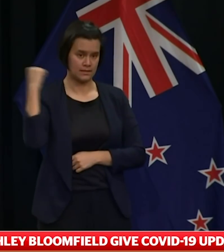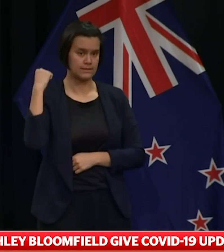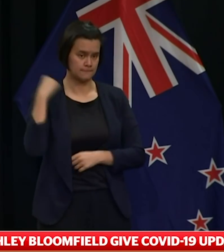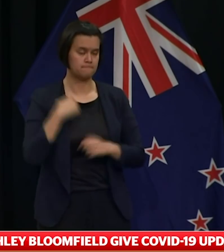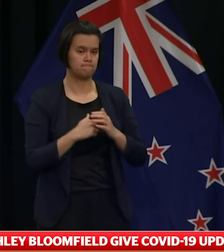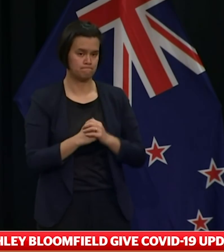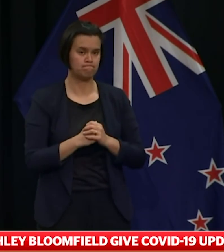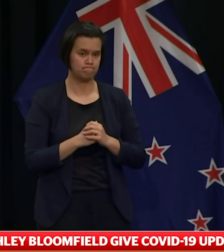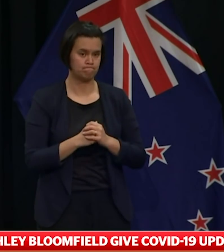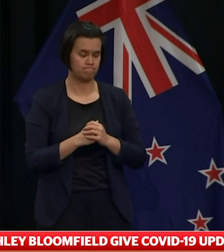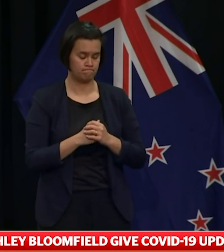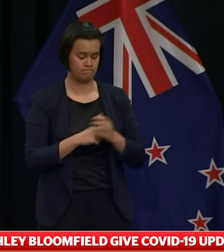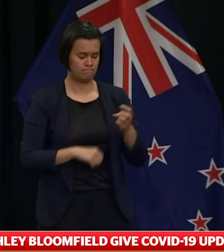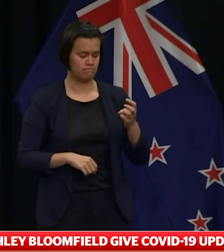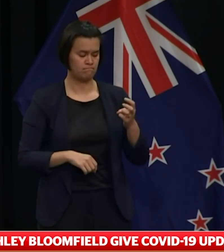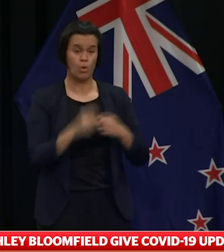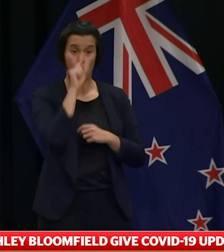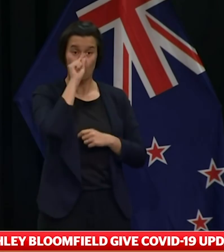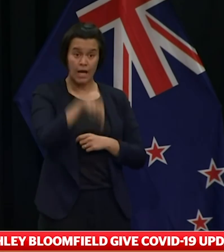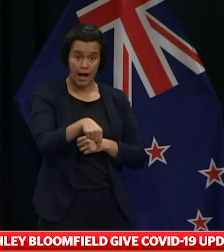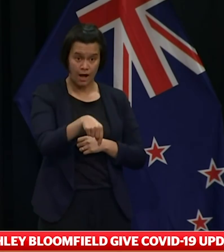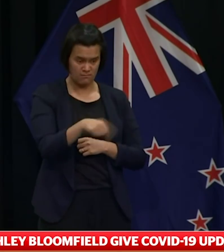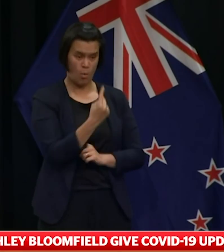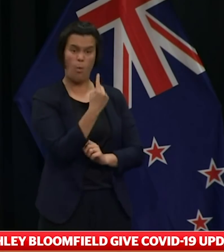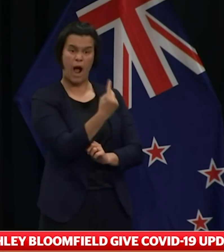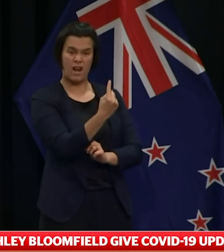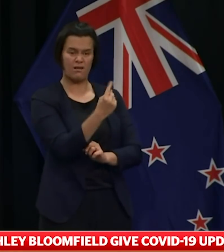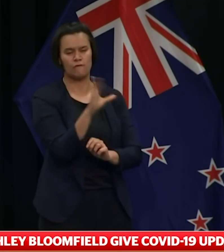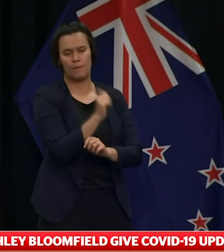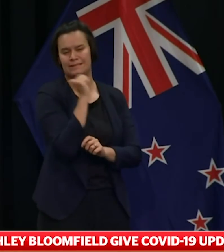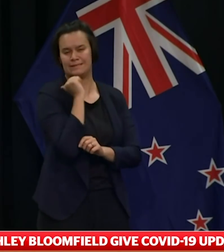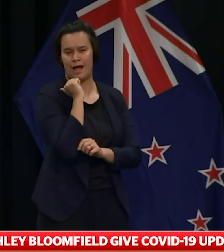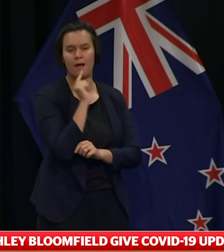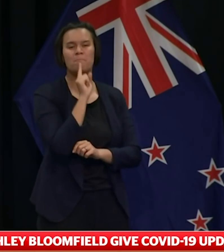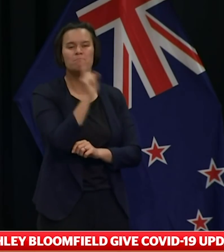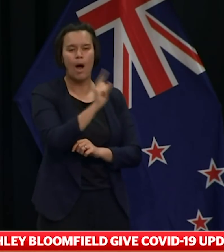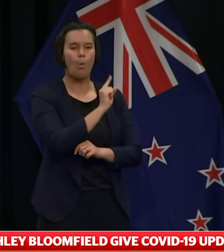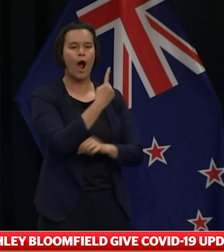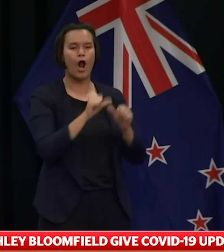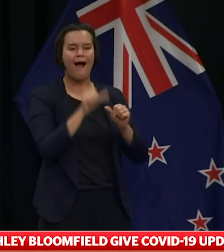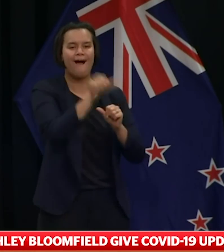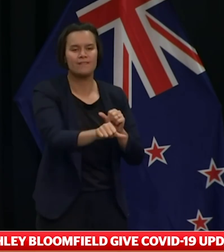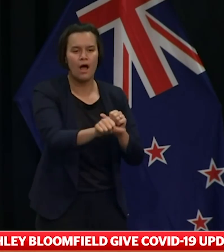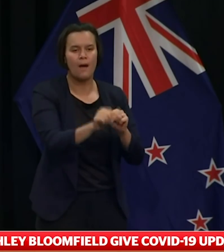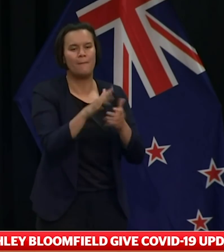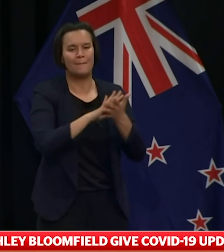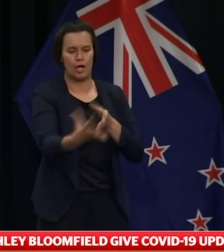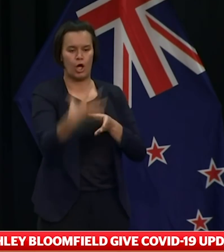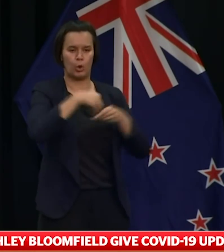5th case in Otarahanga that was announced yesterday but came in after our daily cut-off, so is included in today's